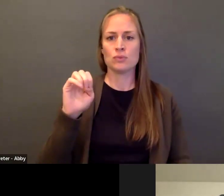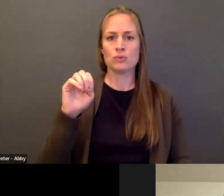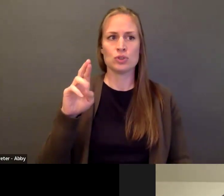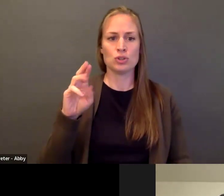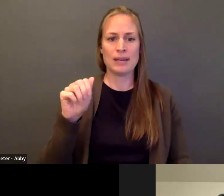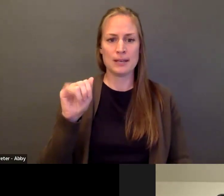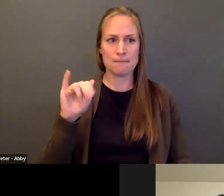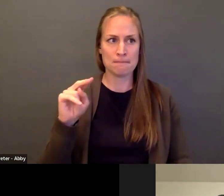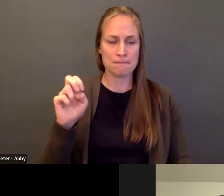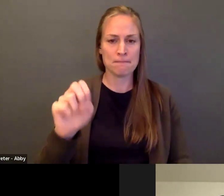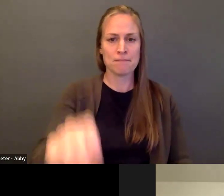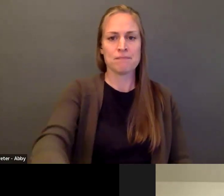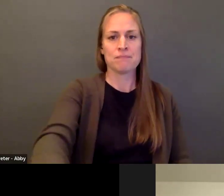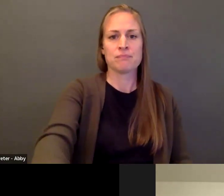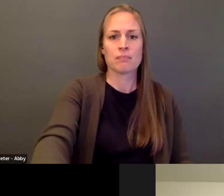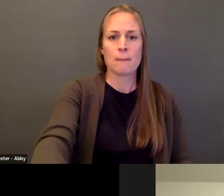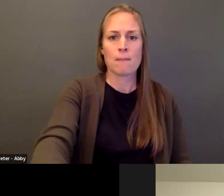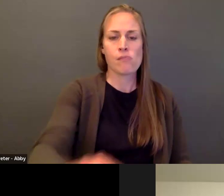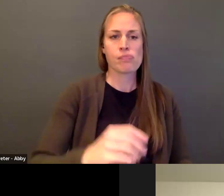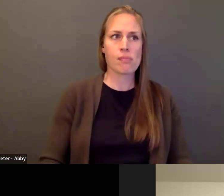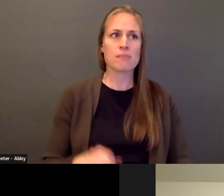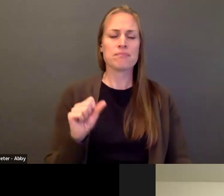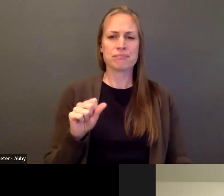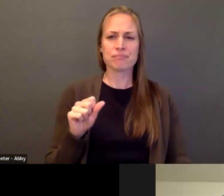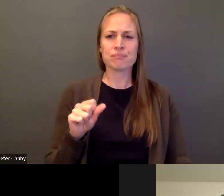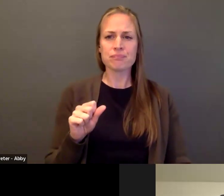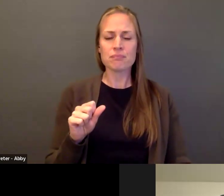So one thing that I